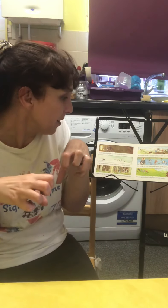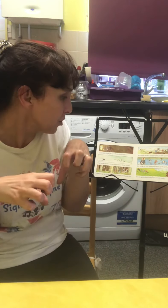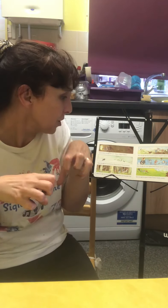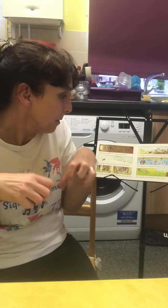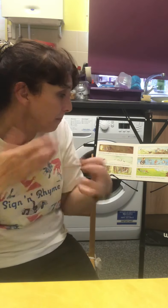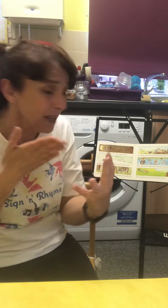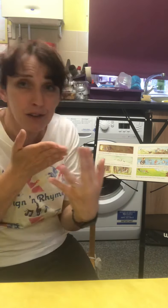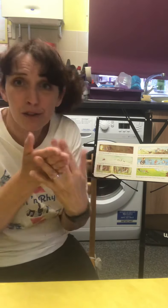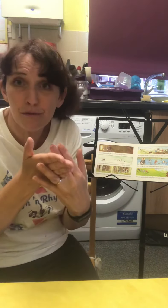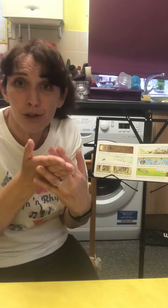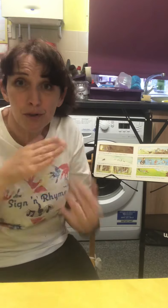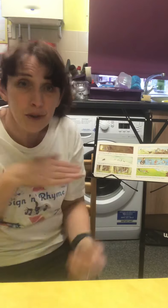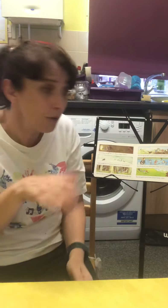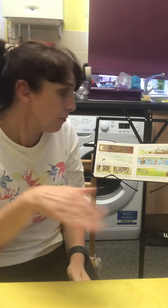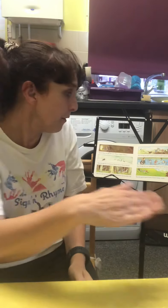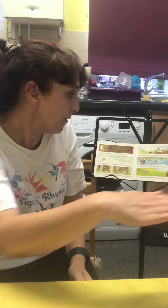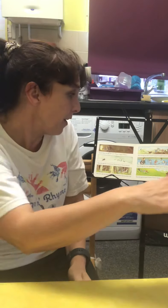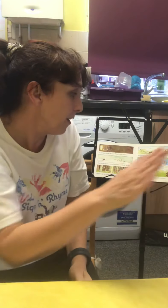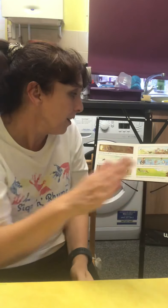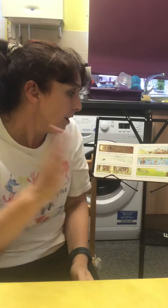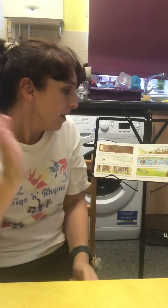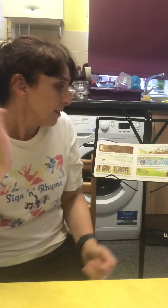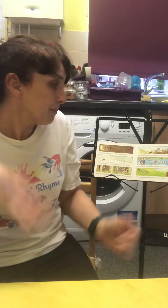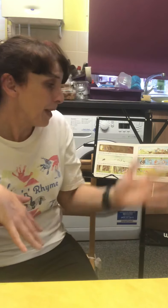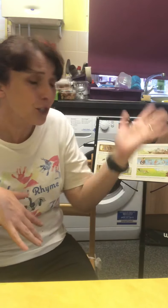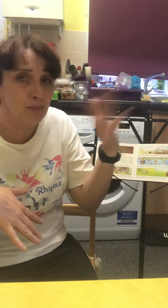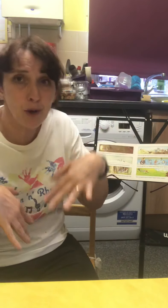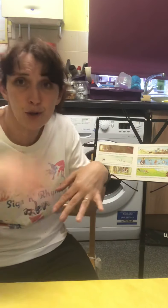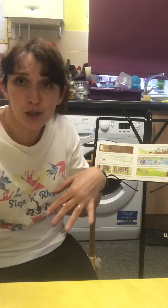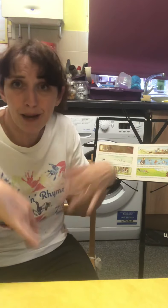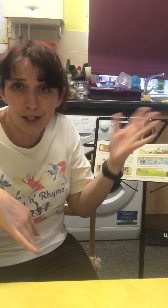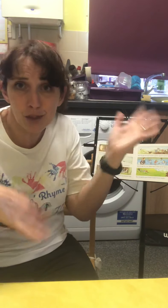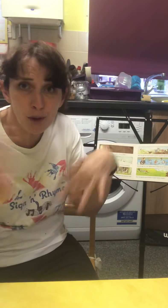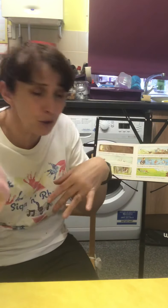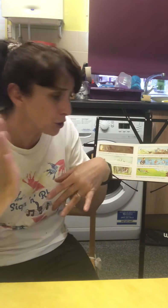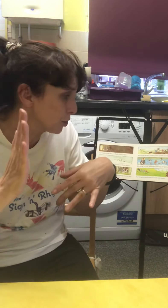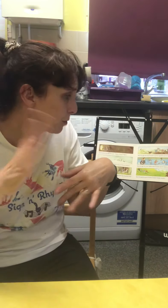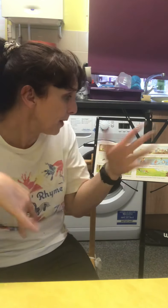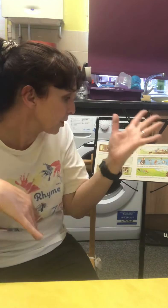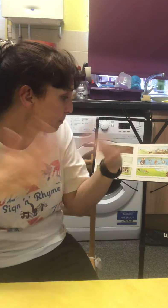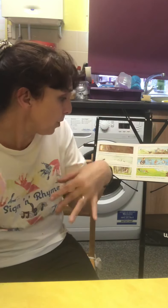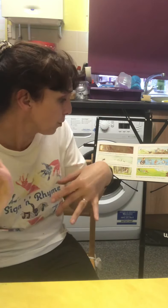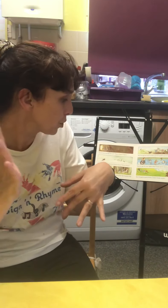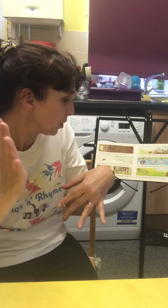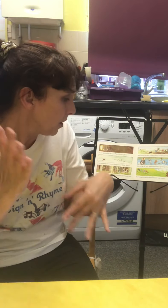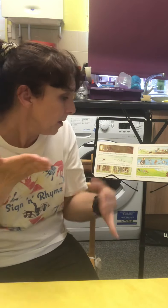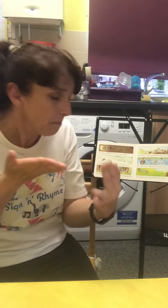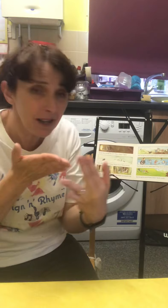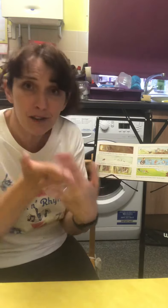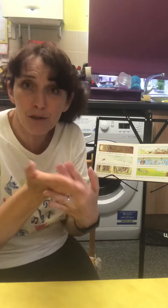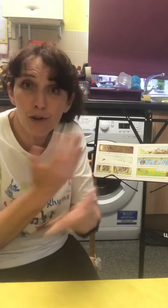squirch. Back through the river, splash splosh, splash splosh, splash splosh. Back through